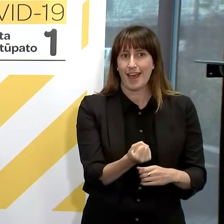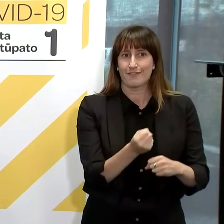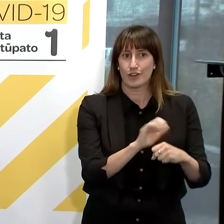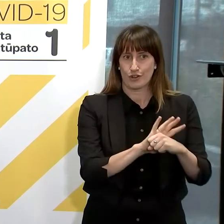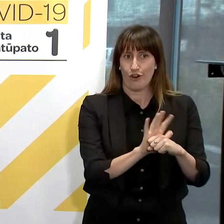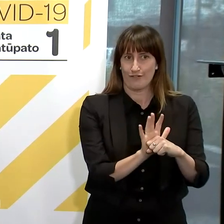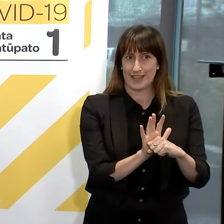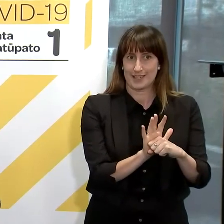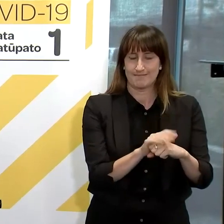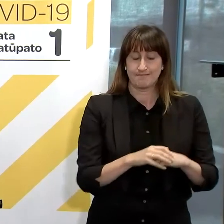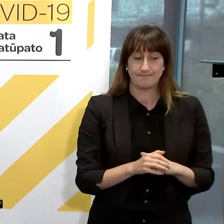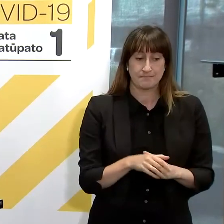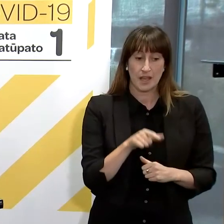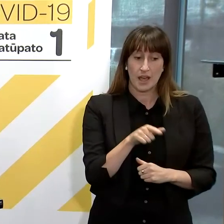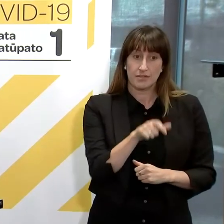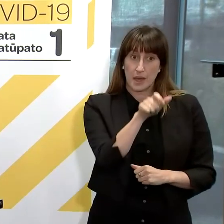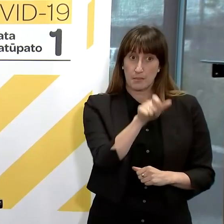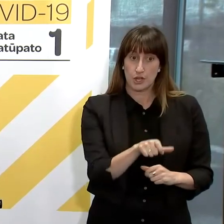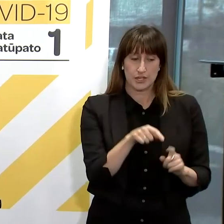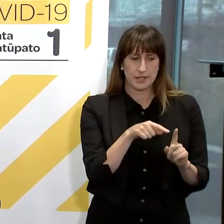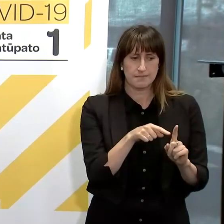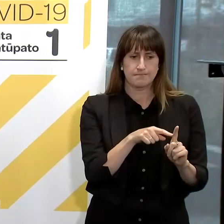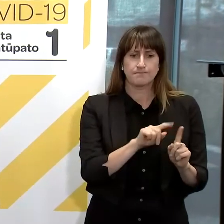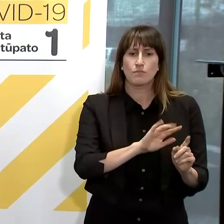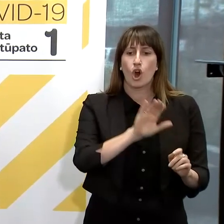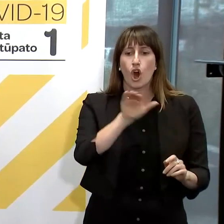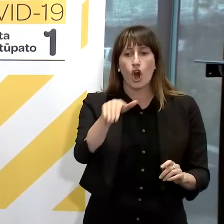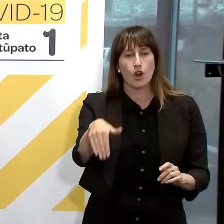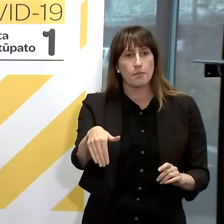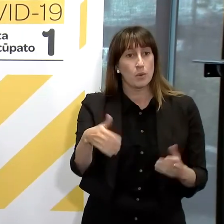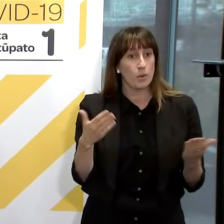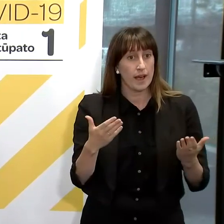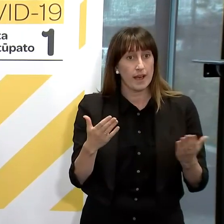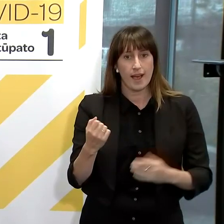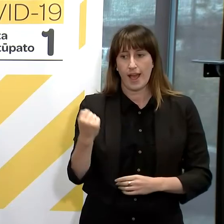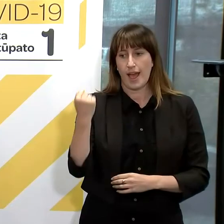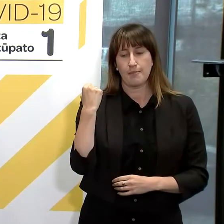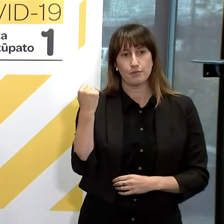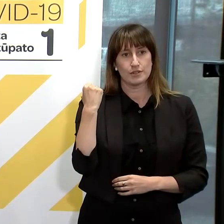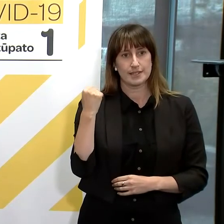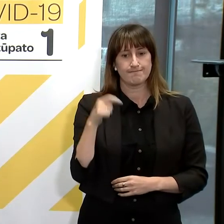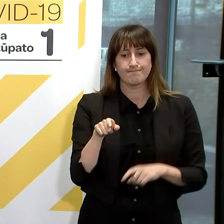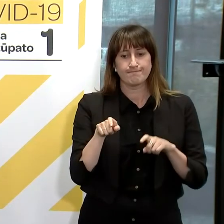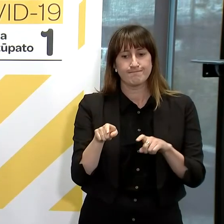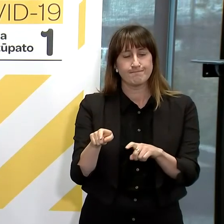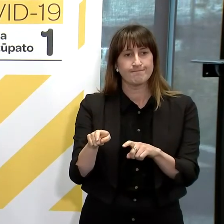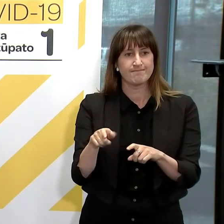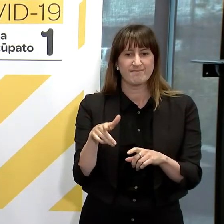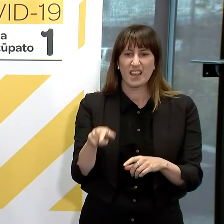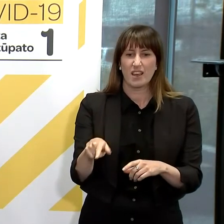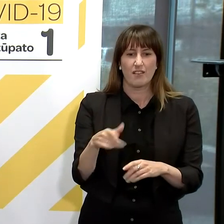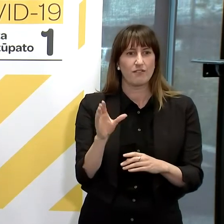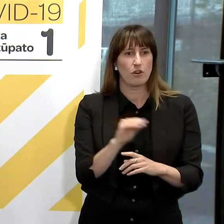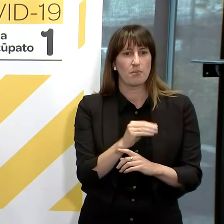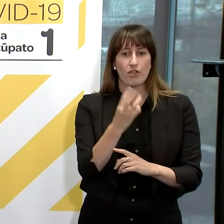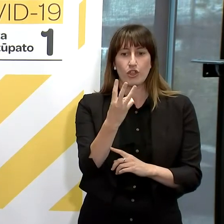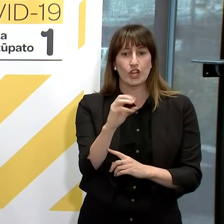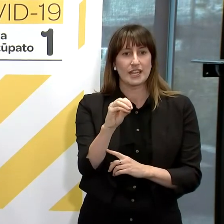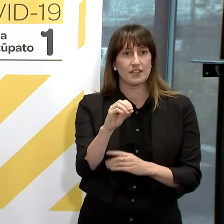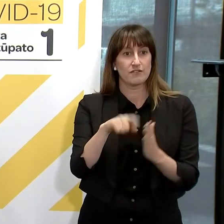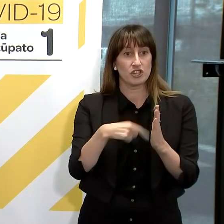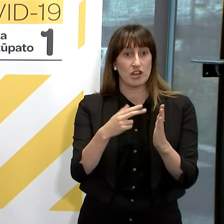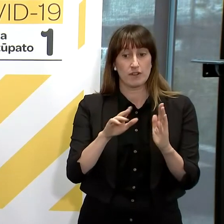asymptomatic, has been isolating at home in Hamilton since the 30th of January and previously